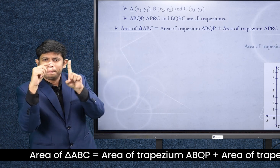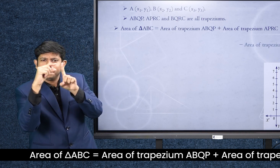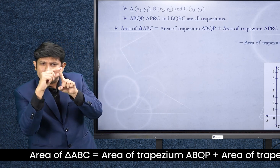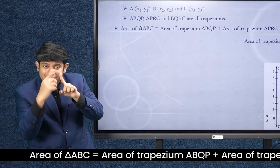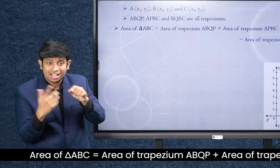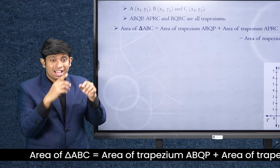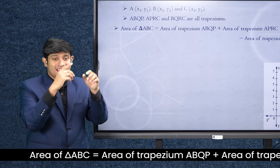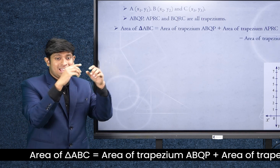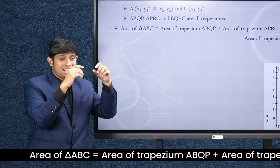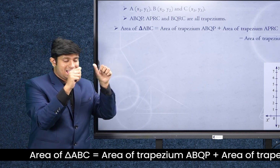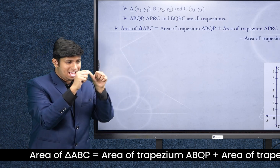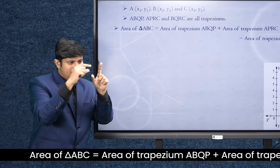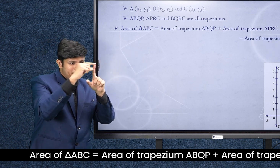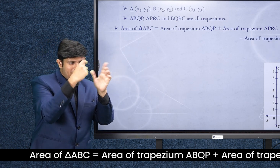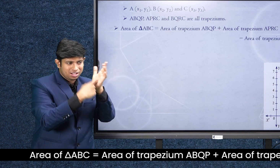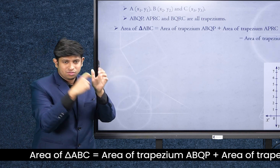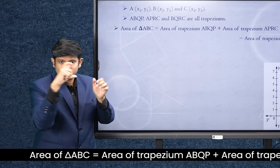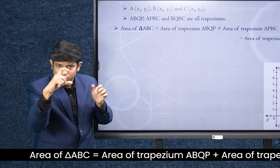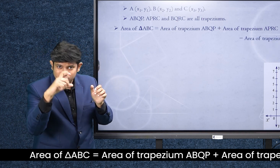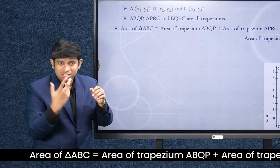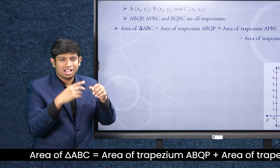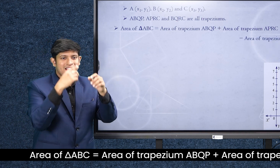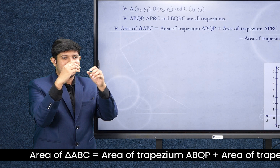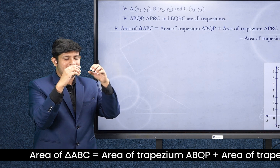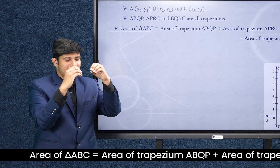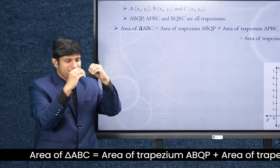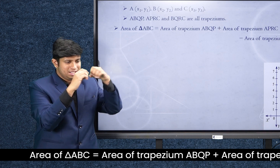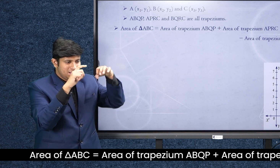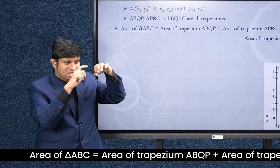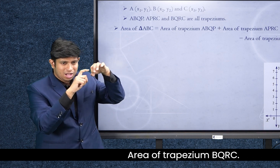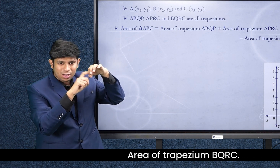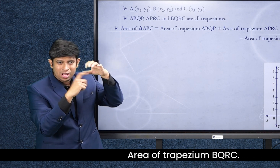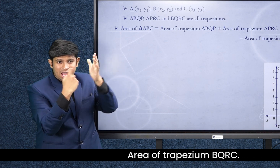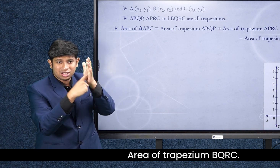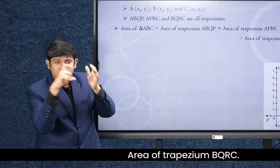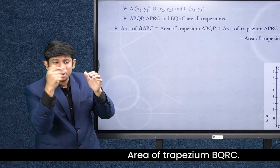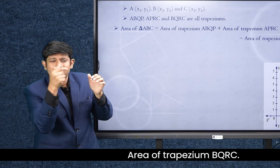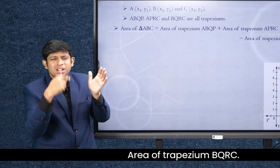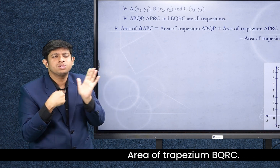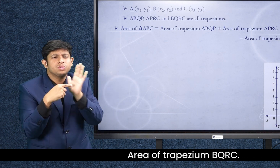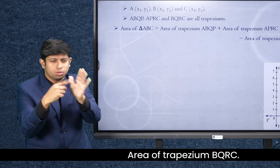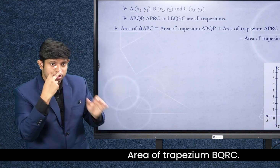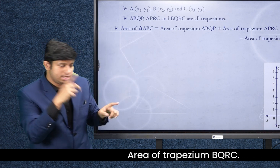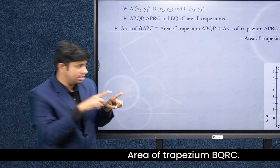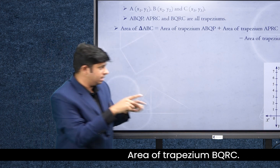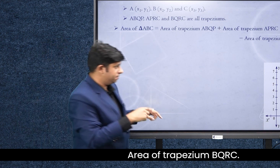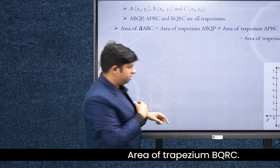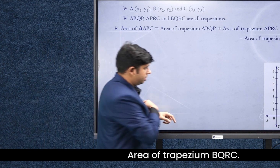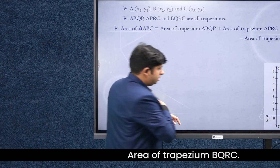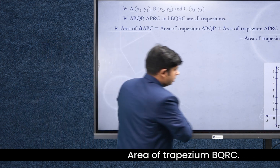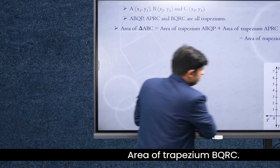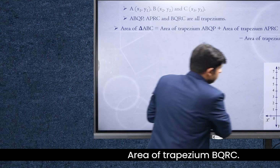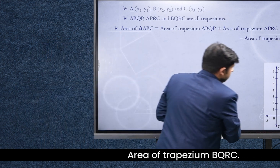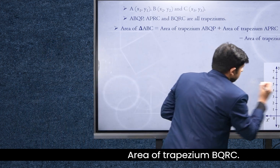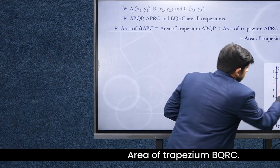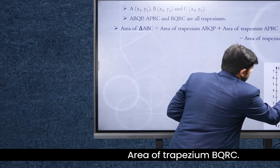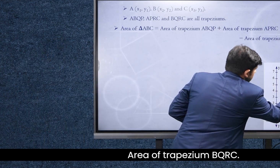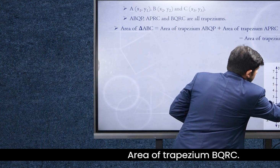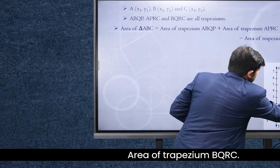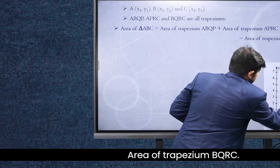trapezium ABQP plus area of trapezium APRC minus area of trapezium BQRC.